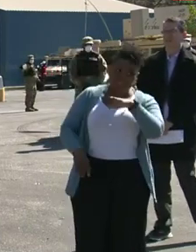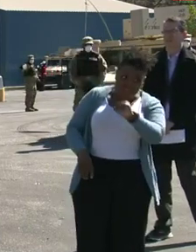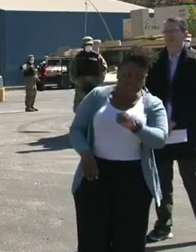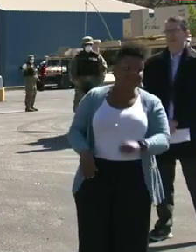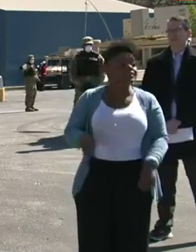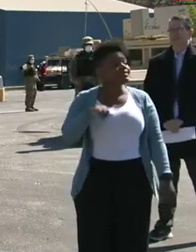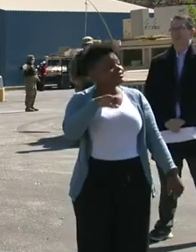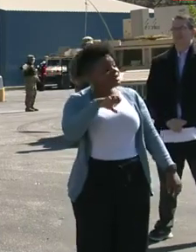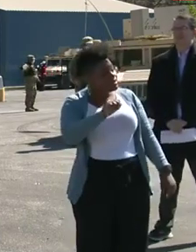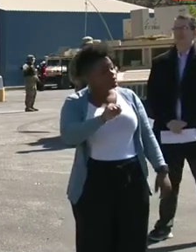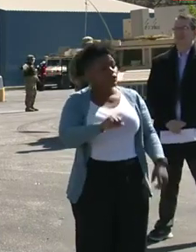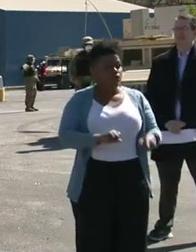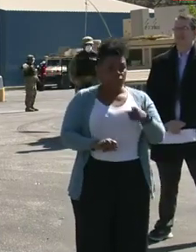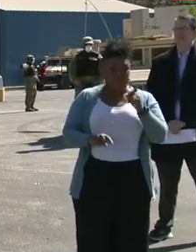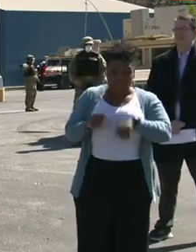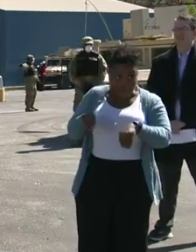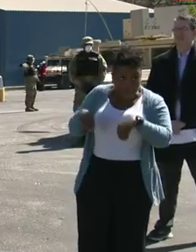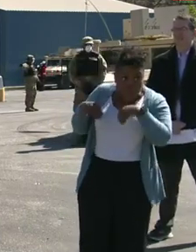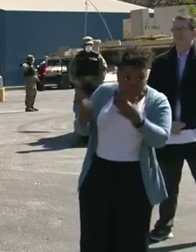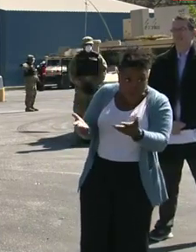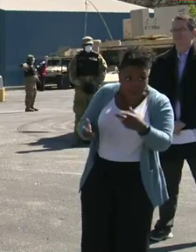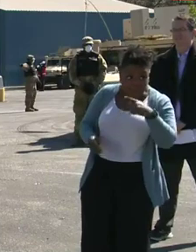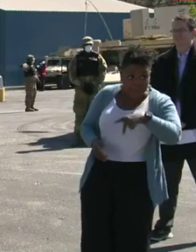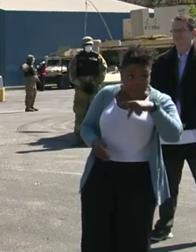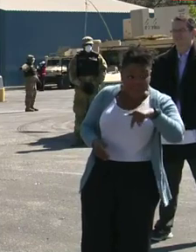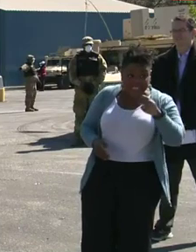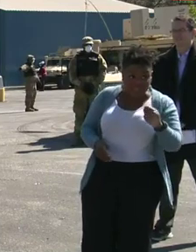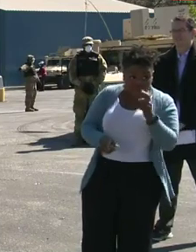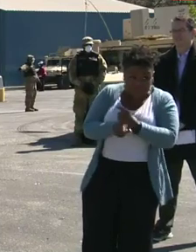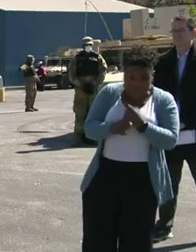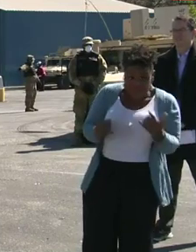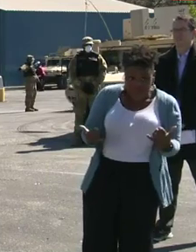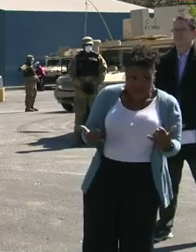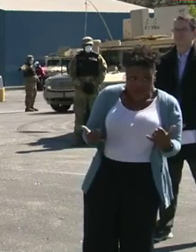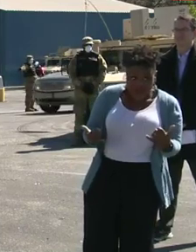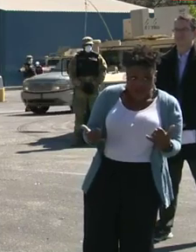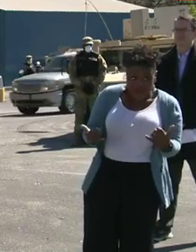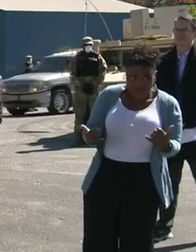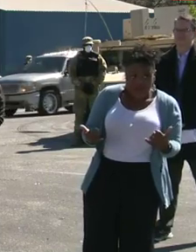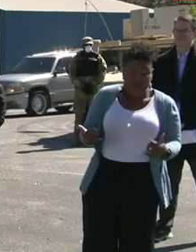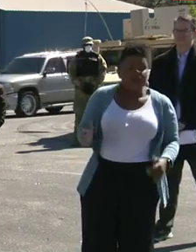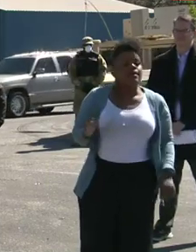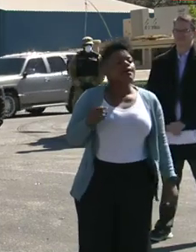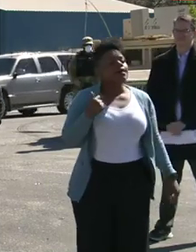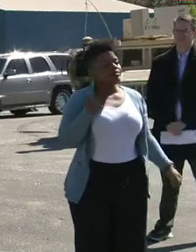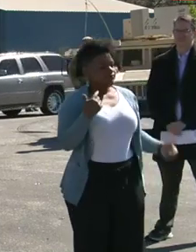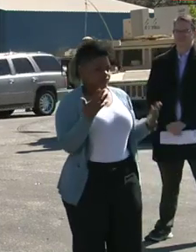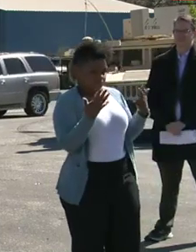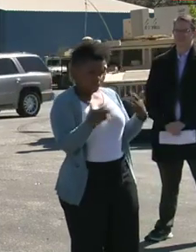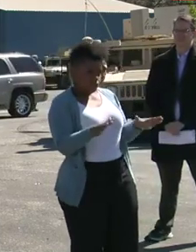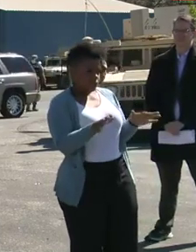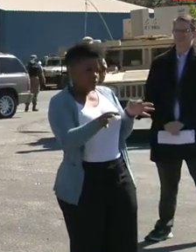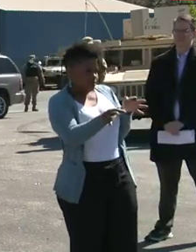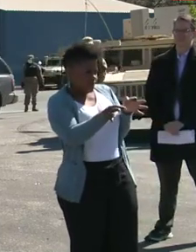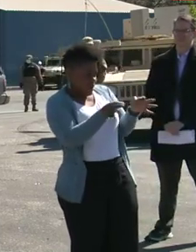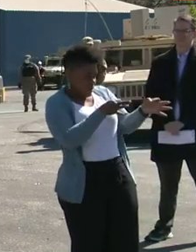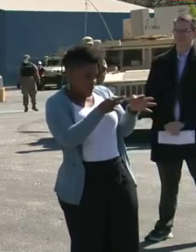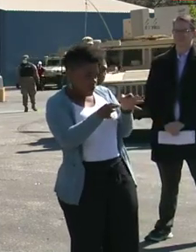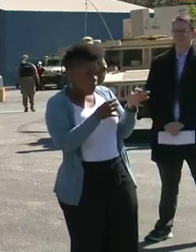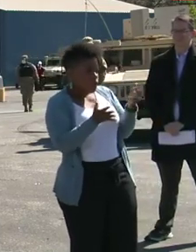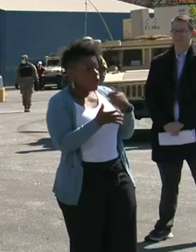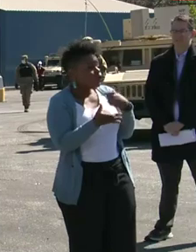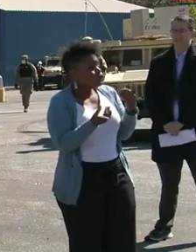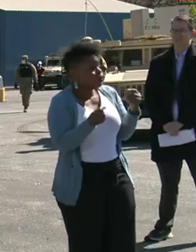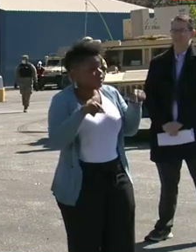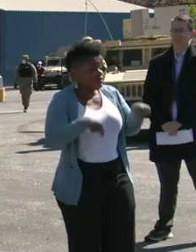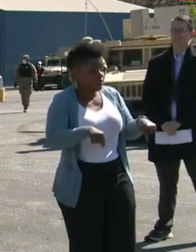provide it to them at this point. I have explained what we have to do in our city is make sure